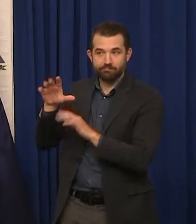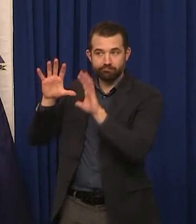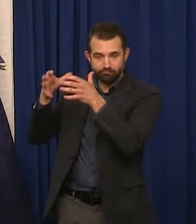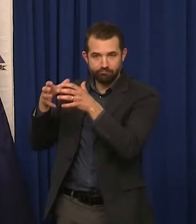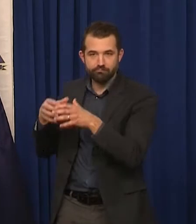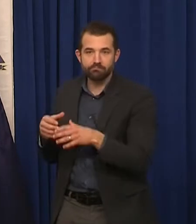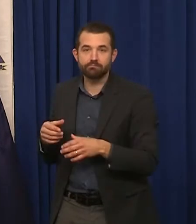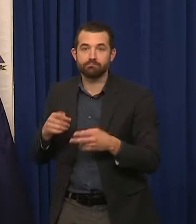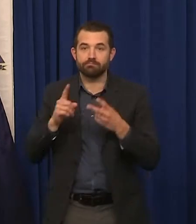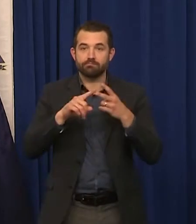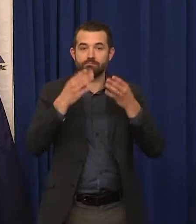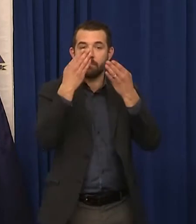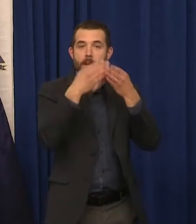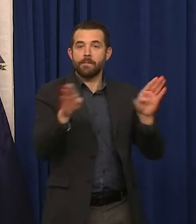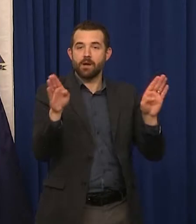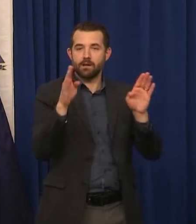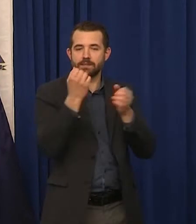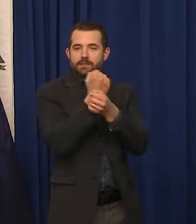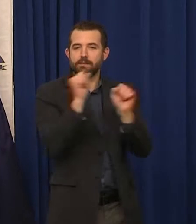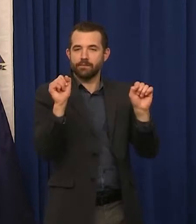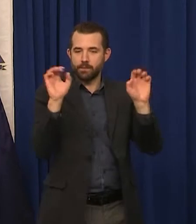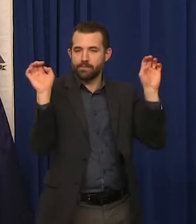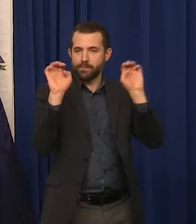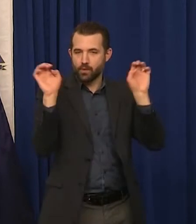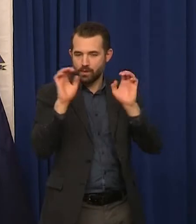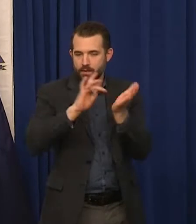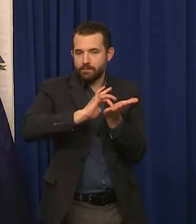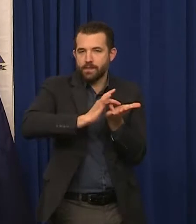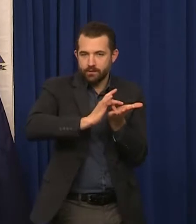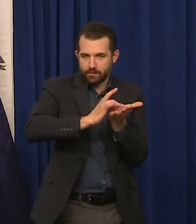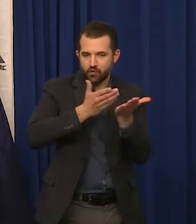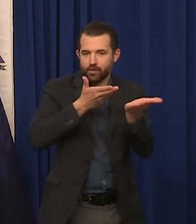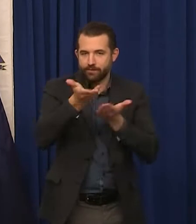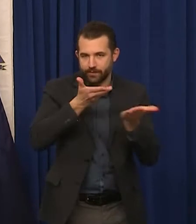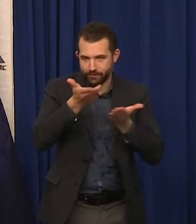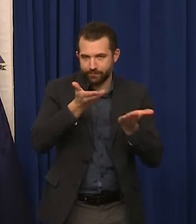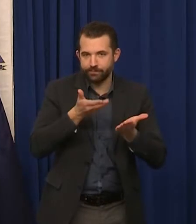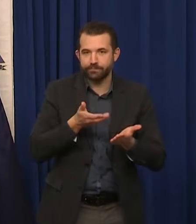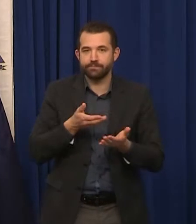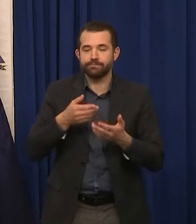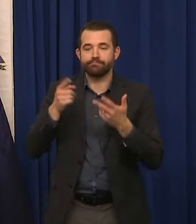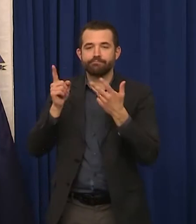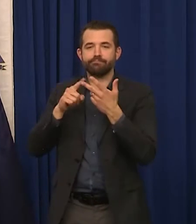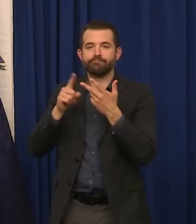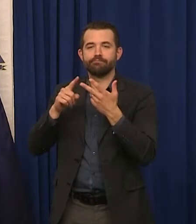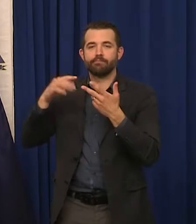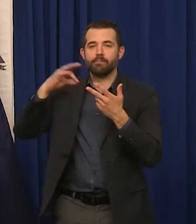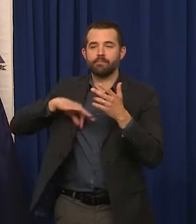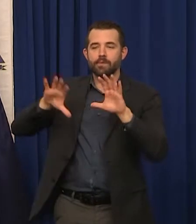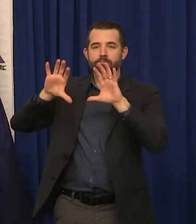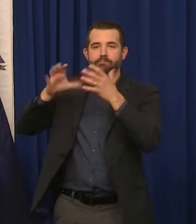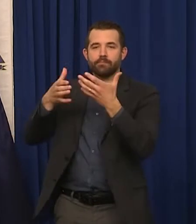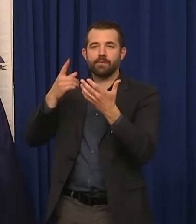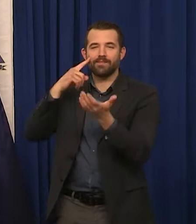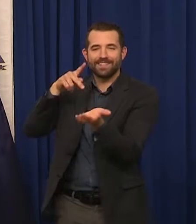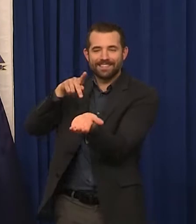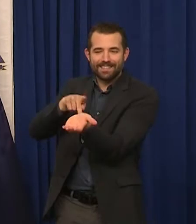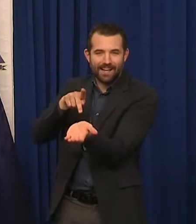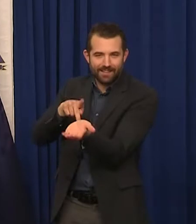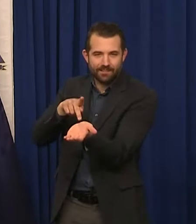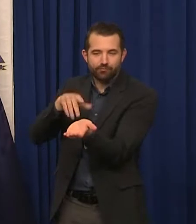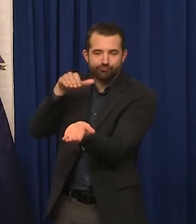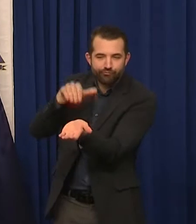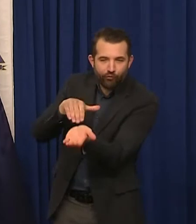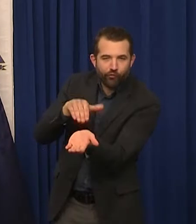Safety's Division of Emergency Medical Services, the Maine Association of Psychiatric Physicians, our colleagues